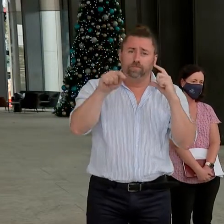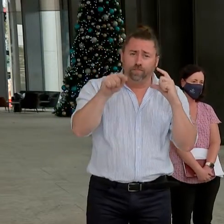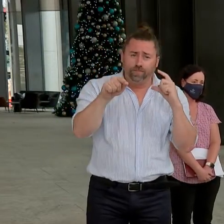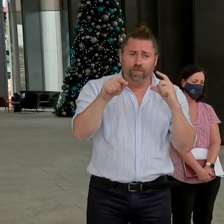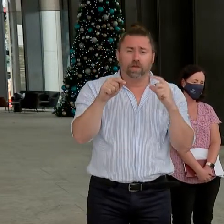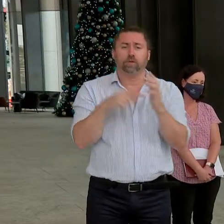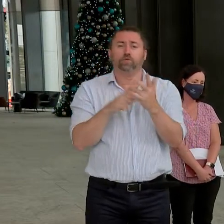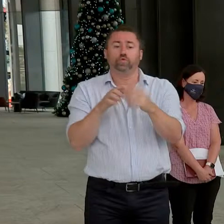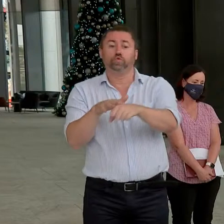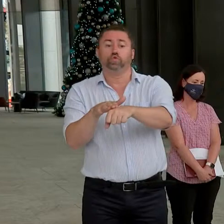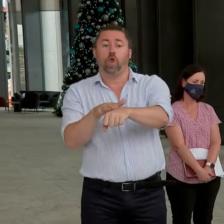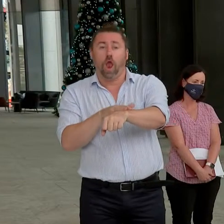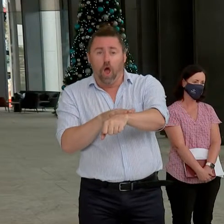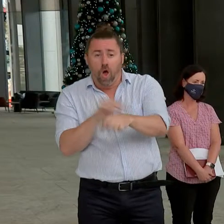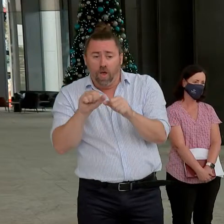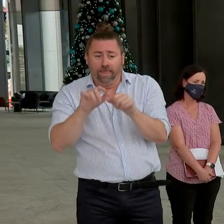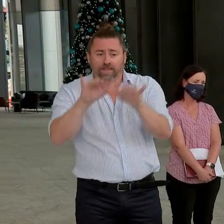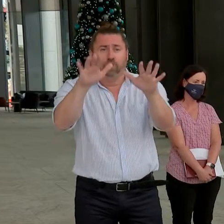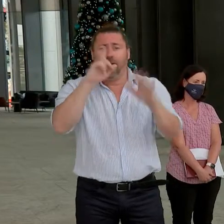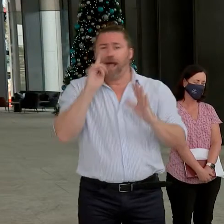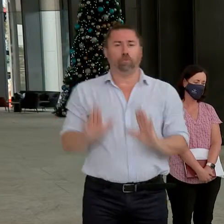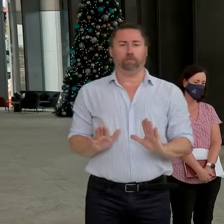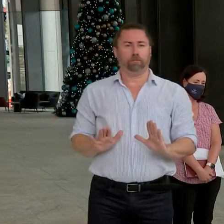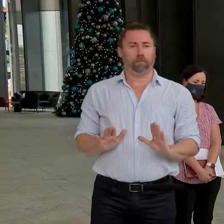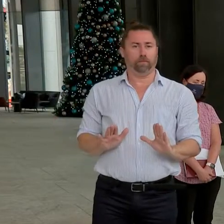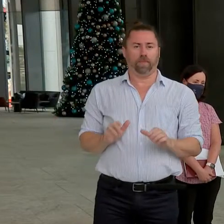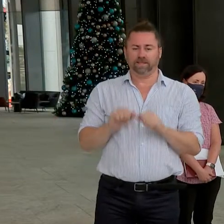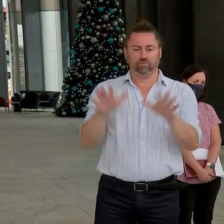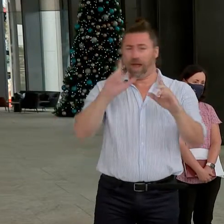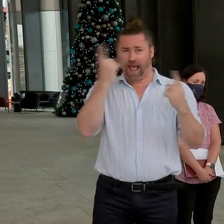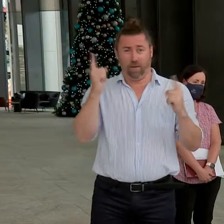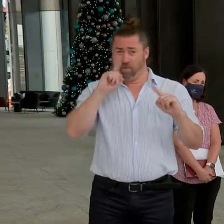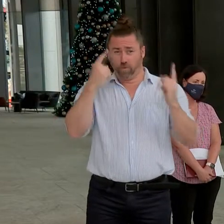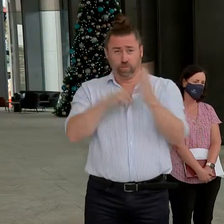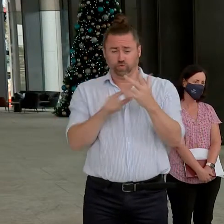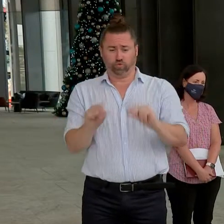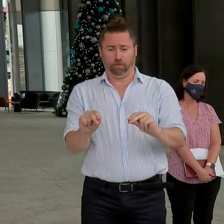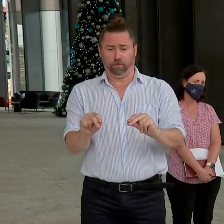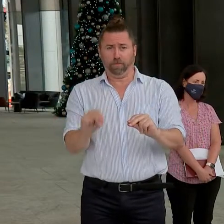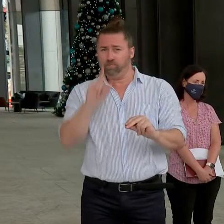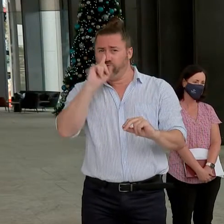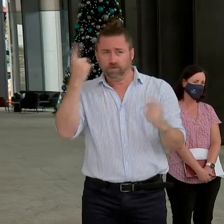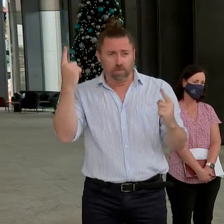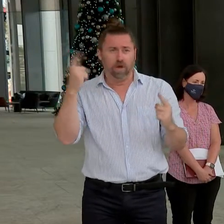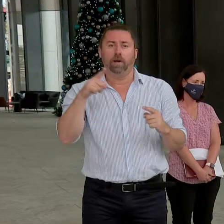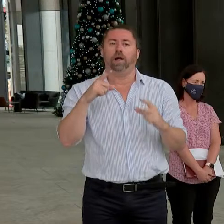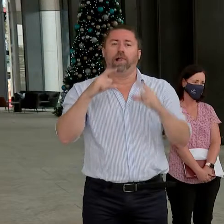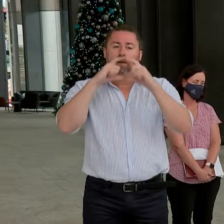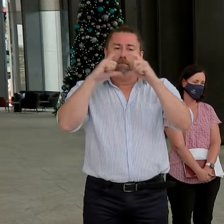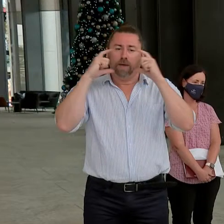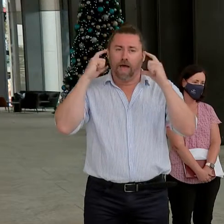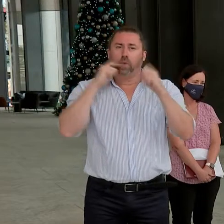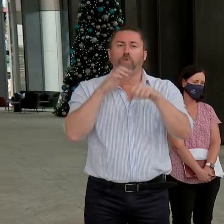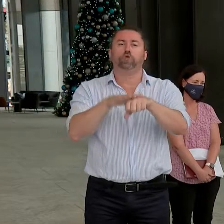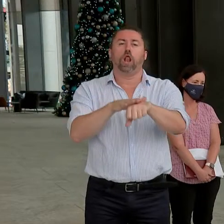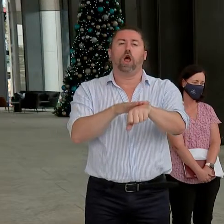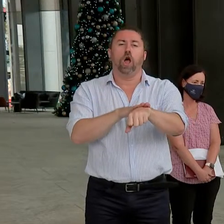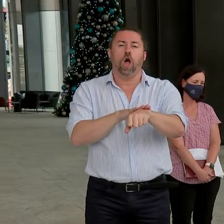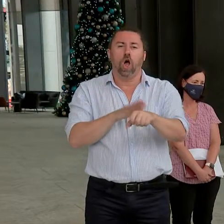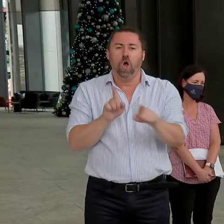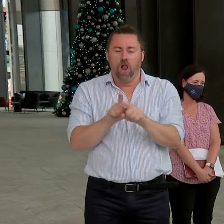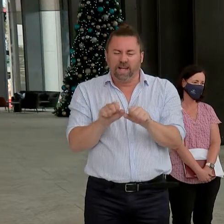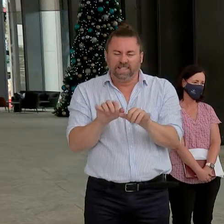virus down. It's not going to stop it. Wearing masks will slow the spread of the virus down, to take the pressure off